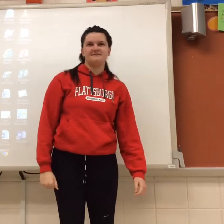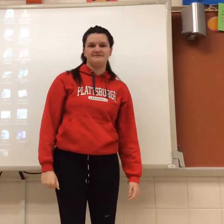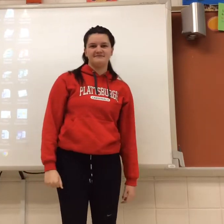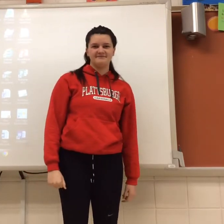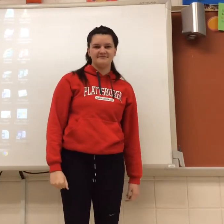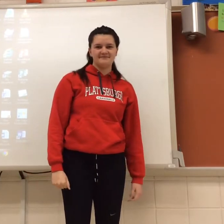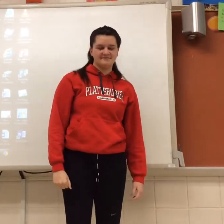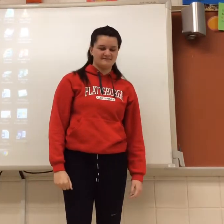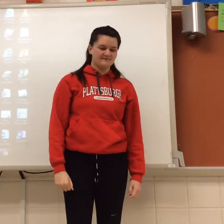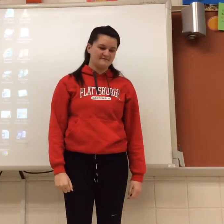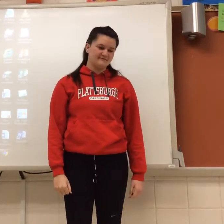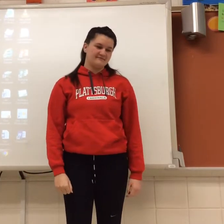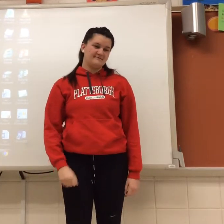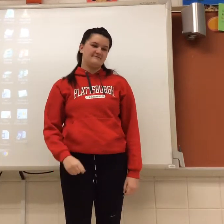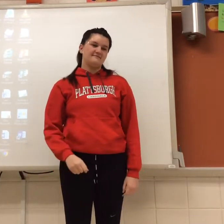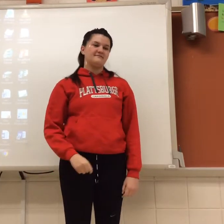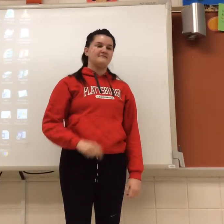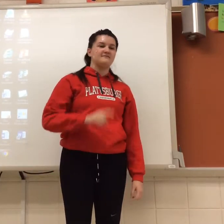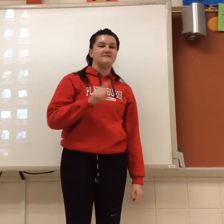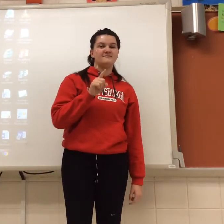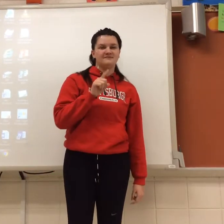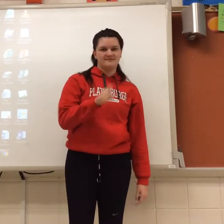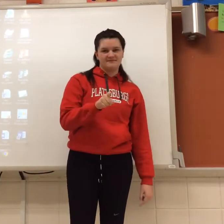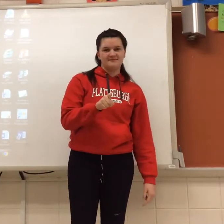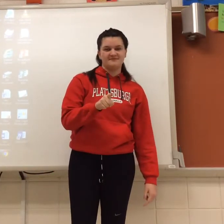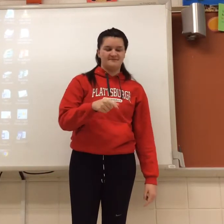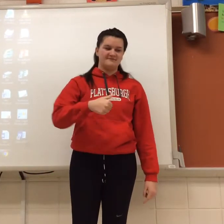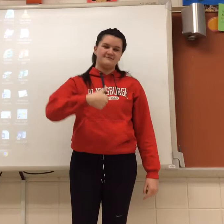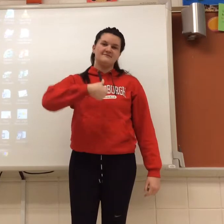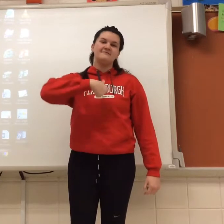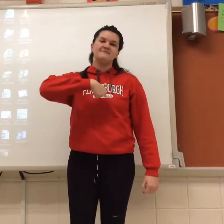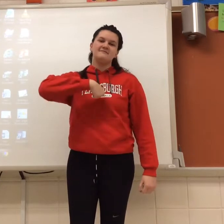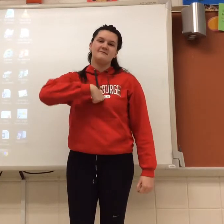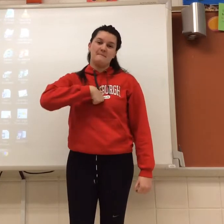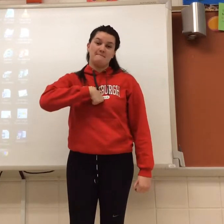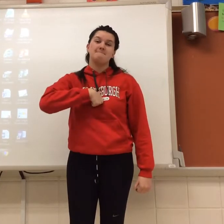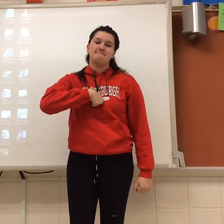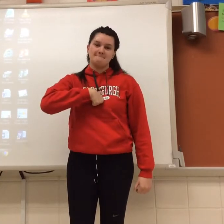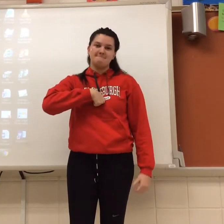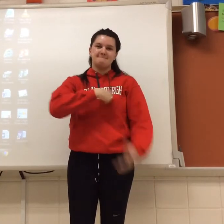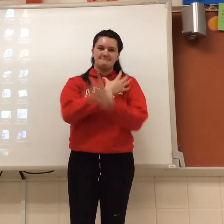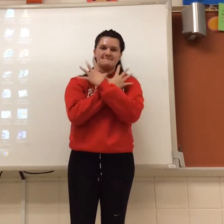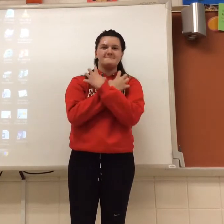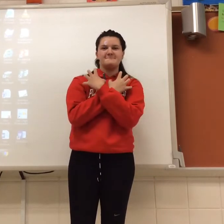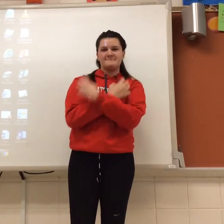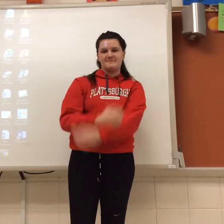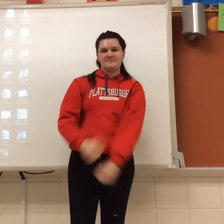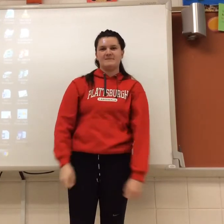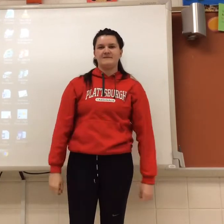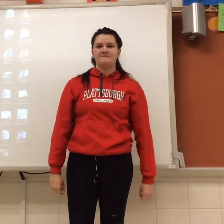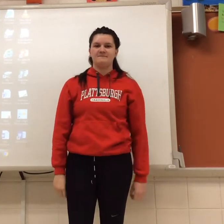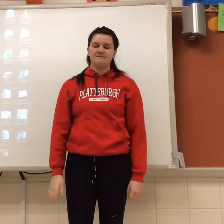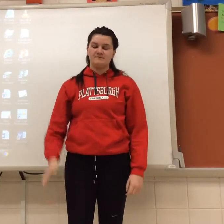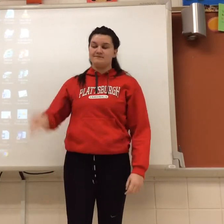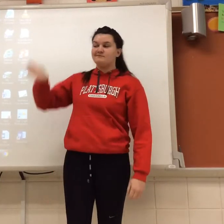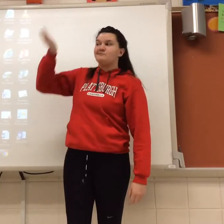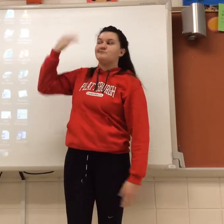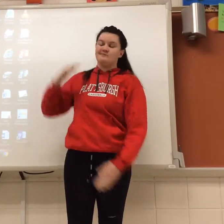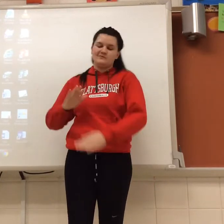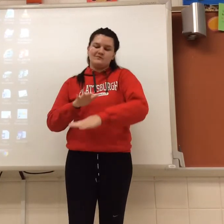"I'm Lisa," she said, "and you're going to be my very own bear. Last